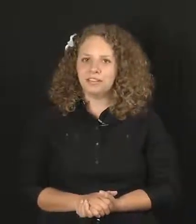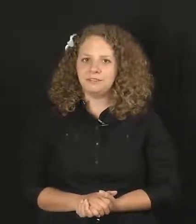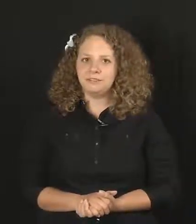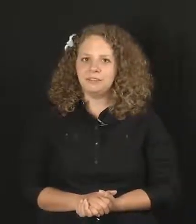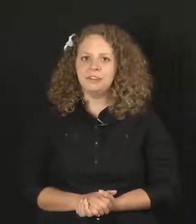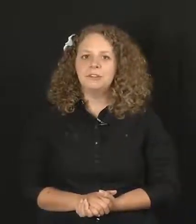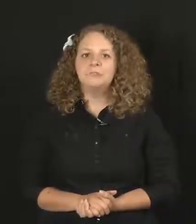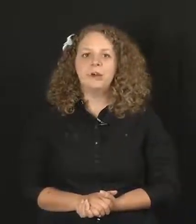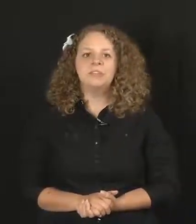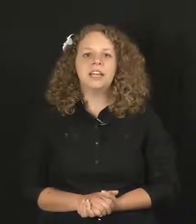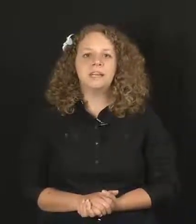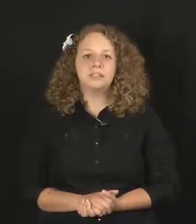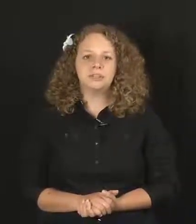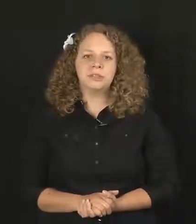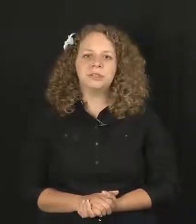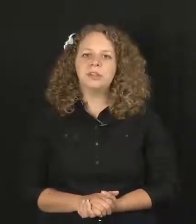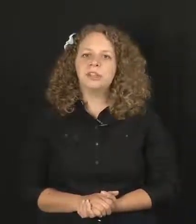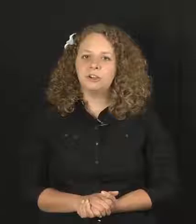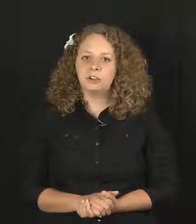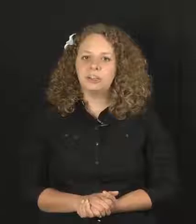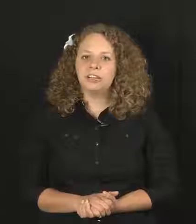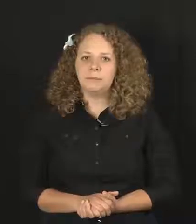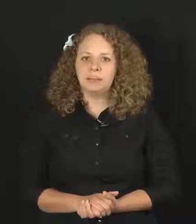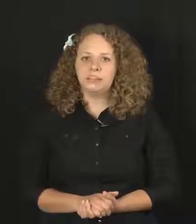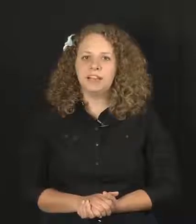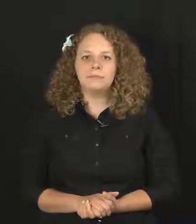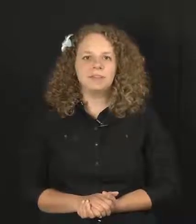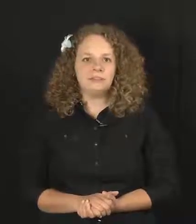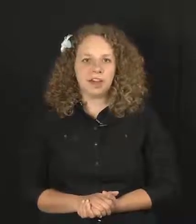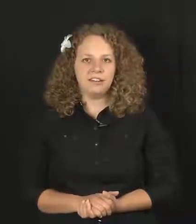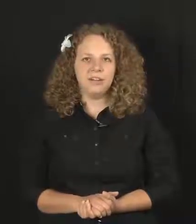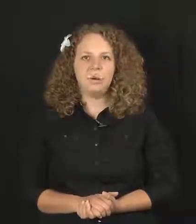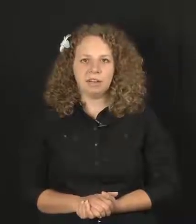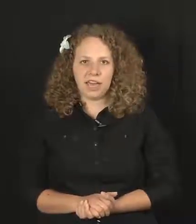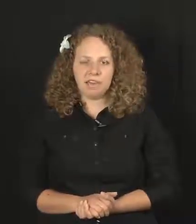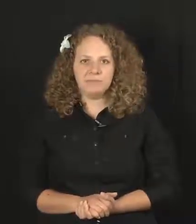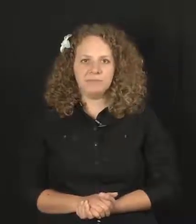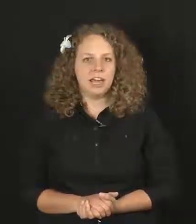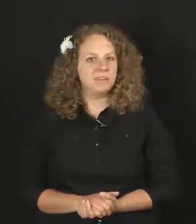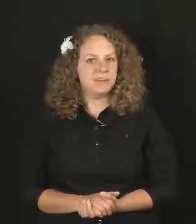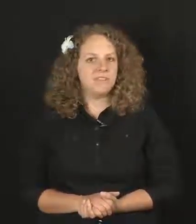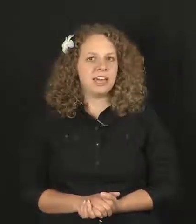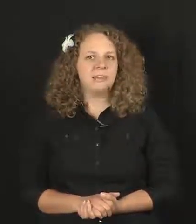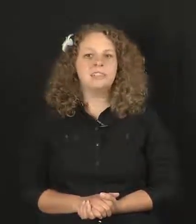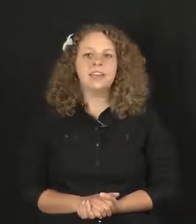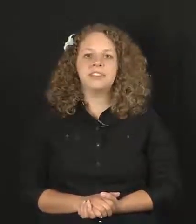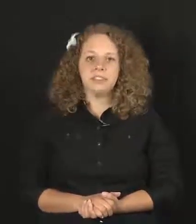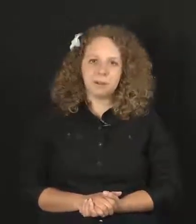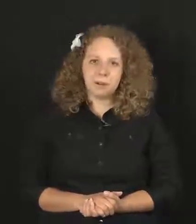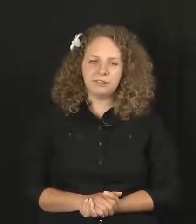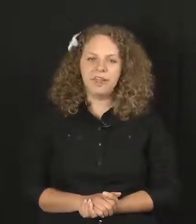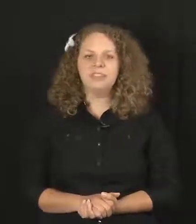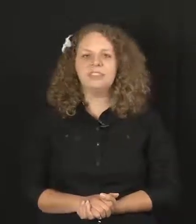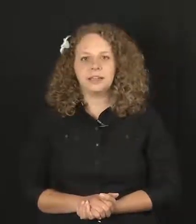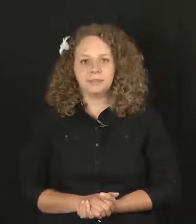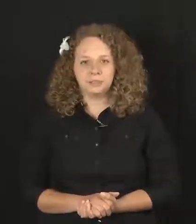sign. Most time measurements only incorporate numbers up to 5 or 9. Above that, you will sign the number and the time